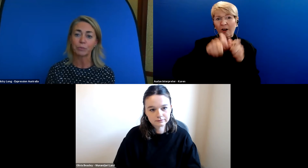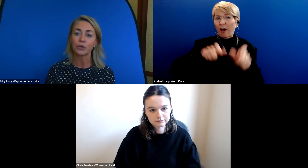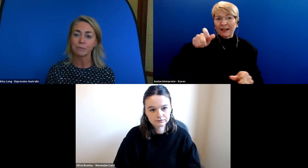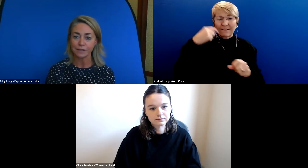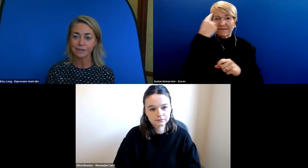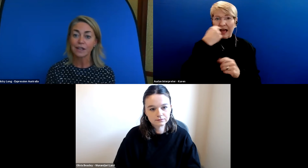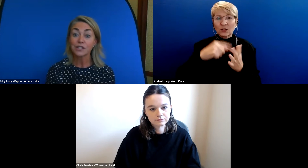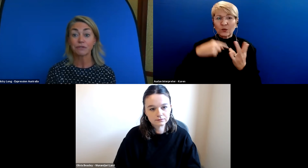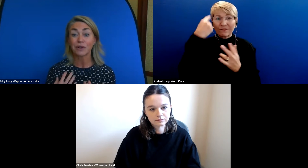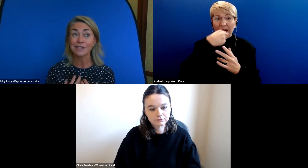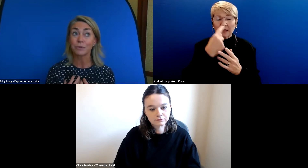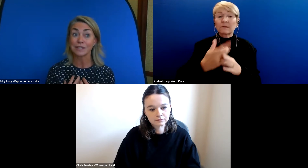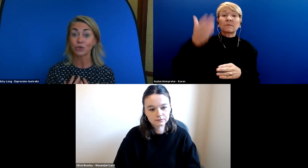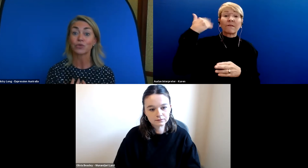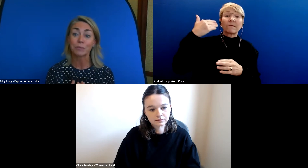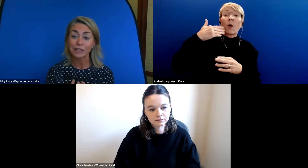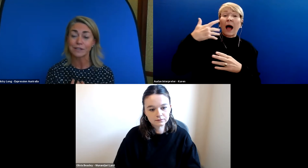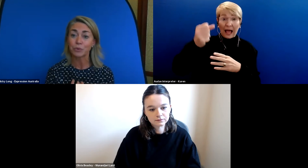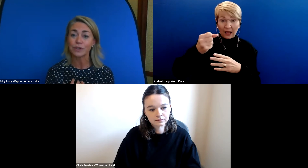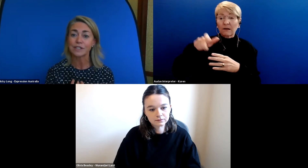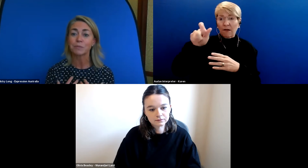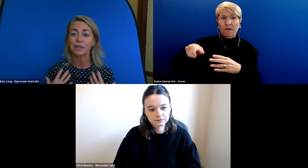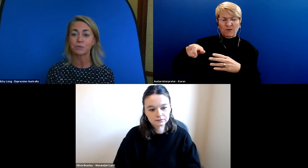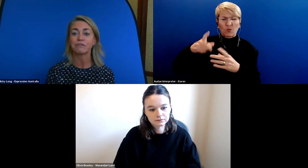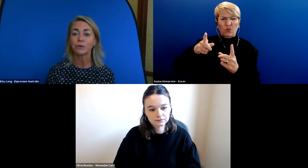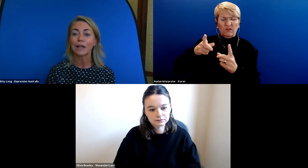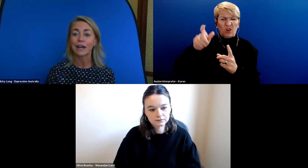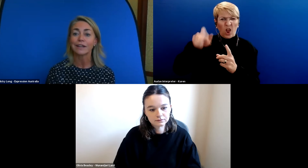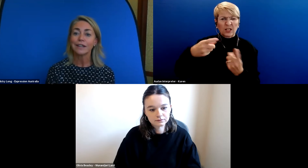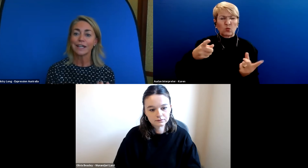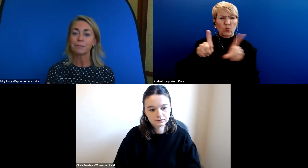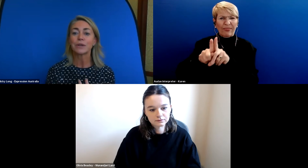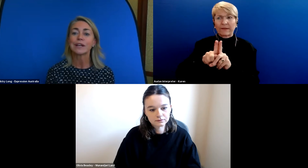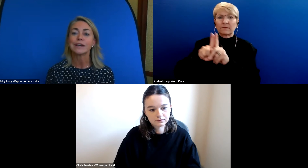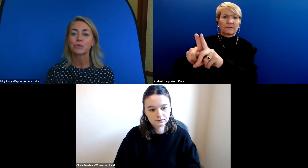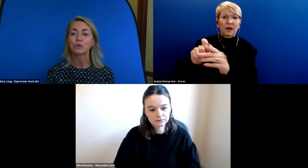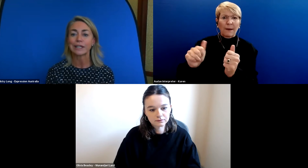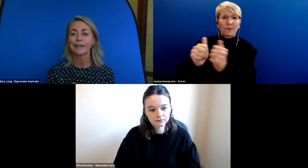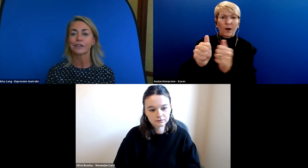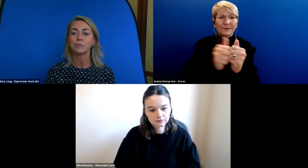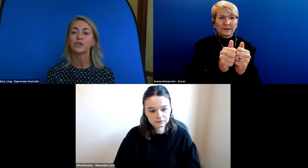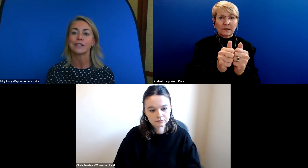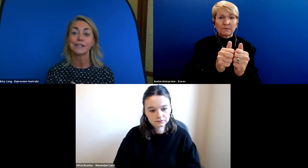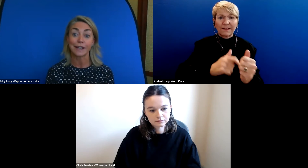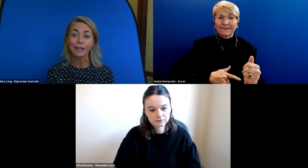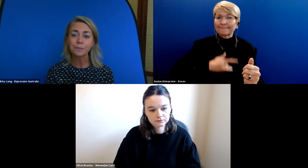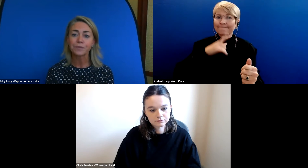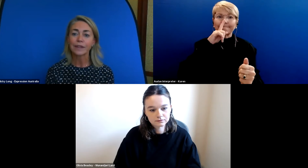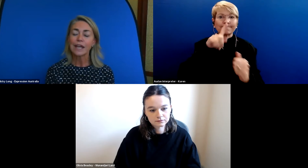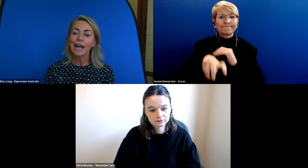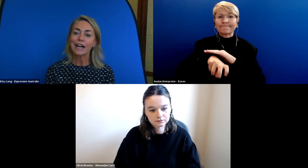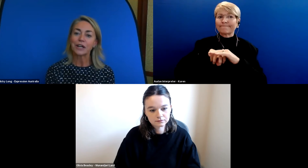to appointments. So for us, that was incredibly disappointing because we felt like in many ways we were letting our community